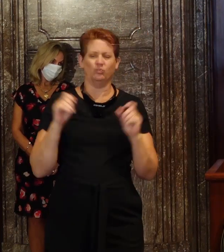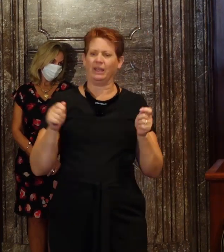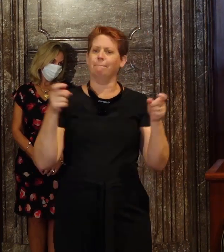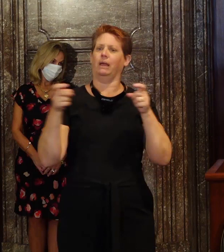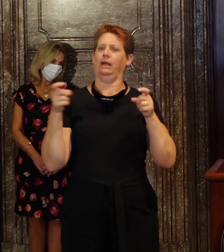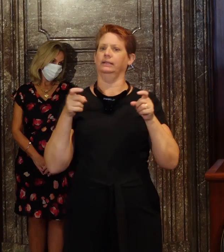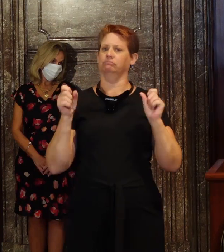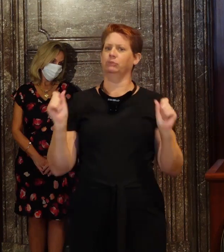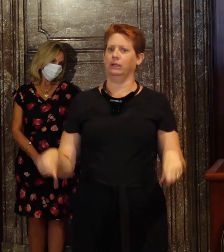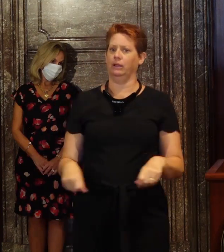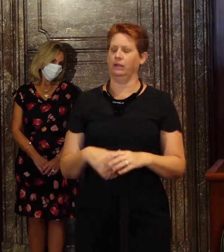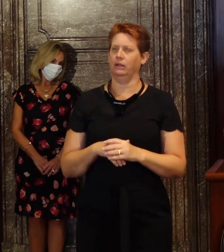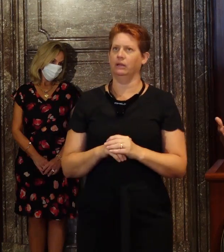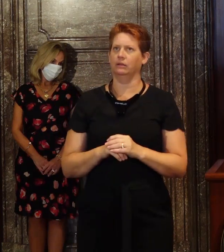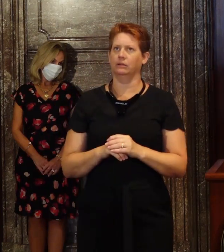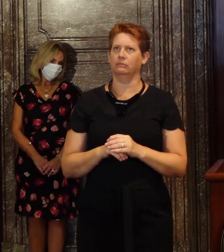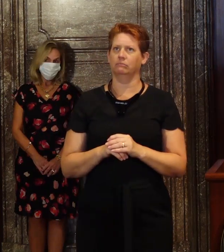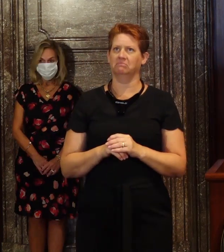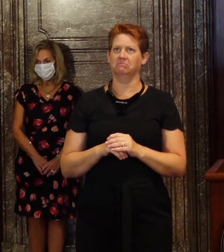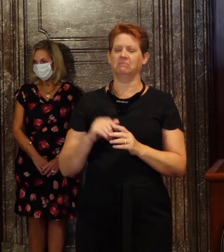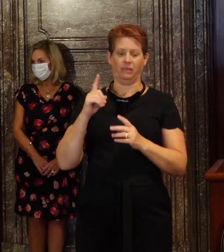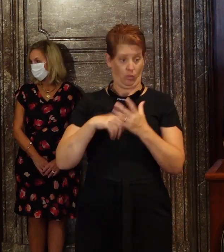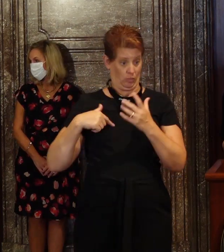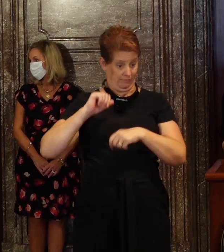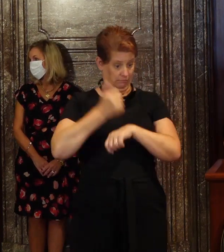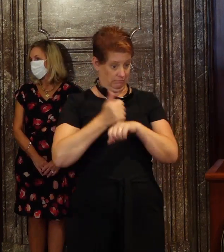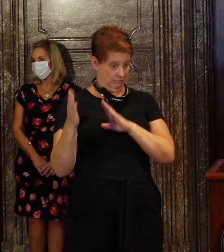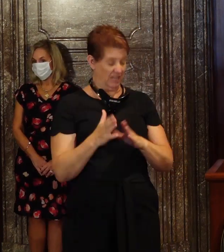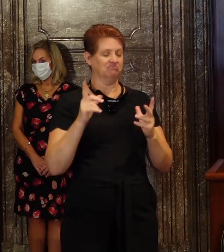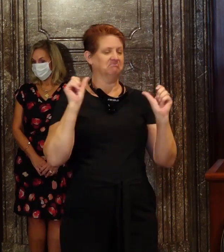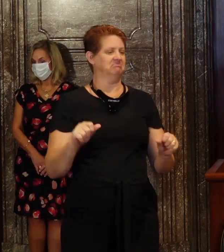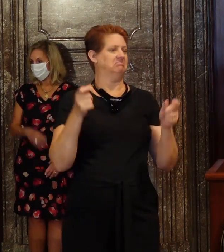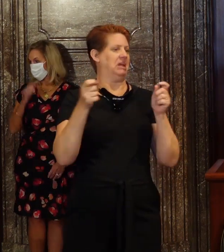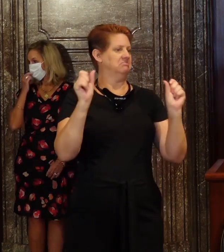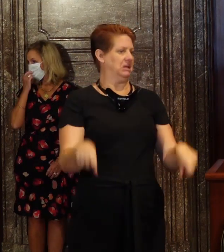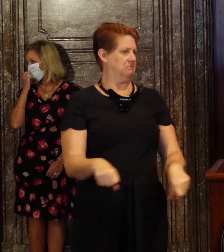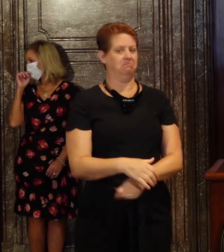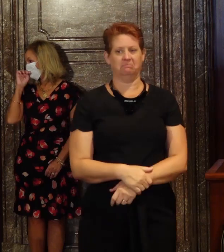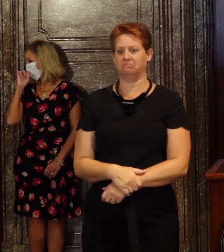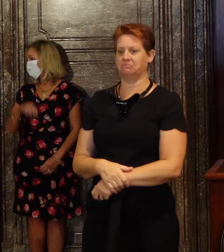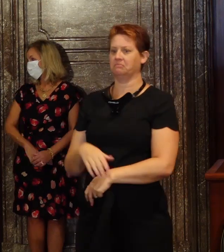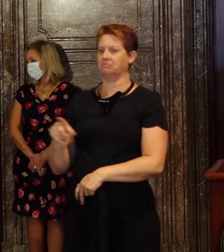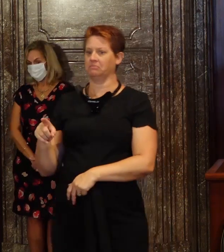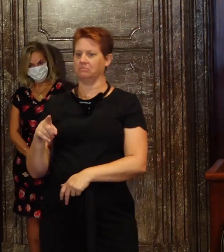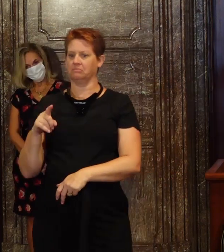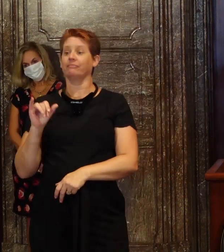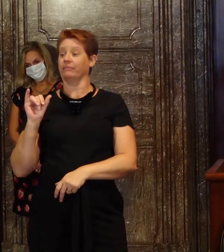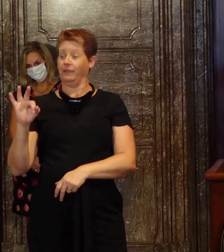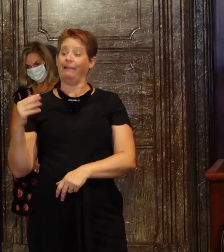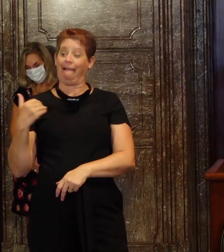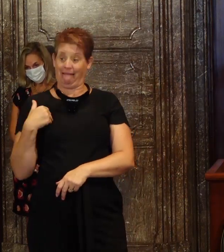manage this with all the things that we have put in place. Dr. Dubey, as a follow-up, if there's a positive test,